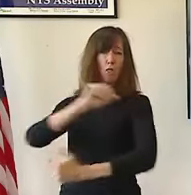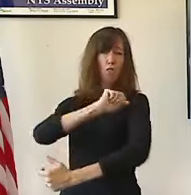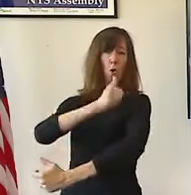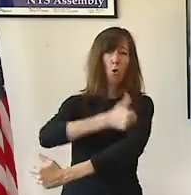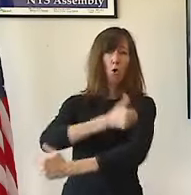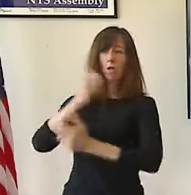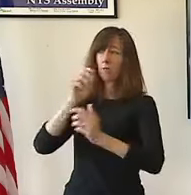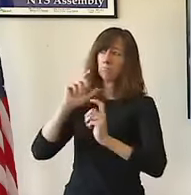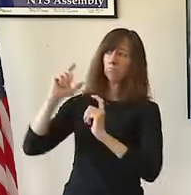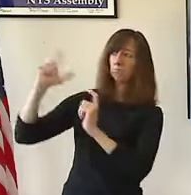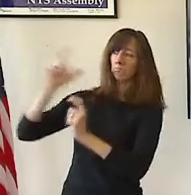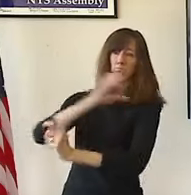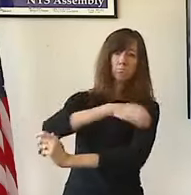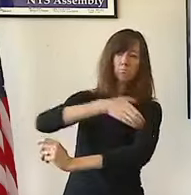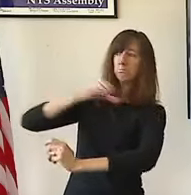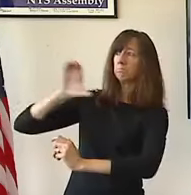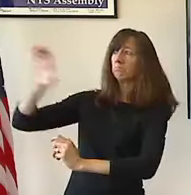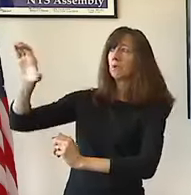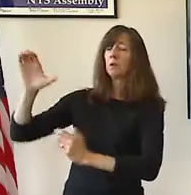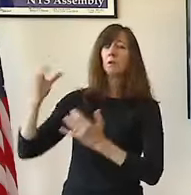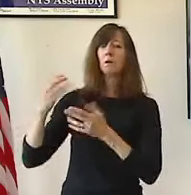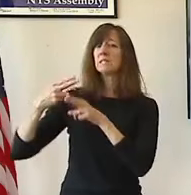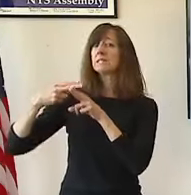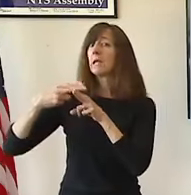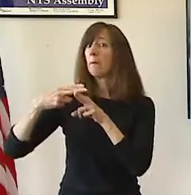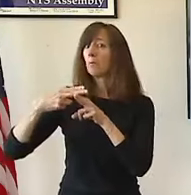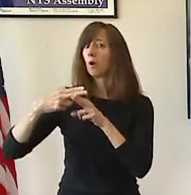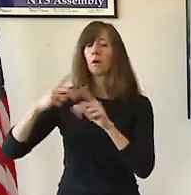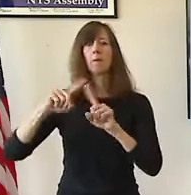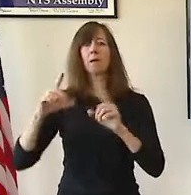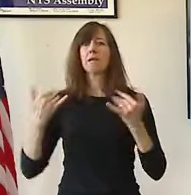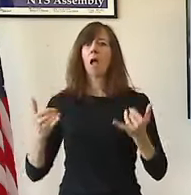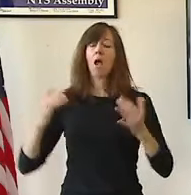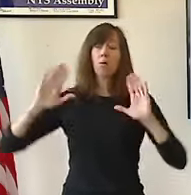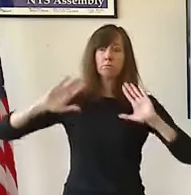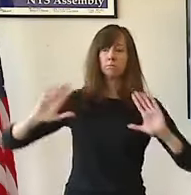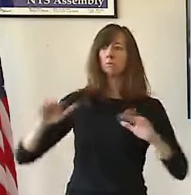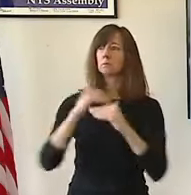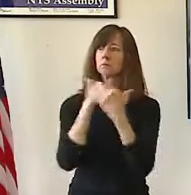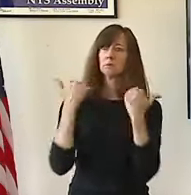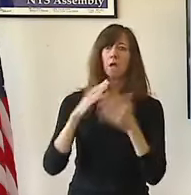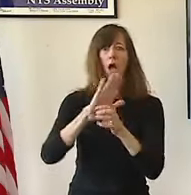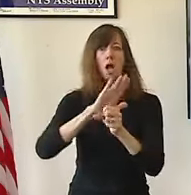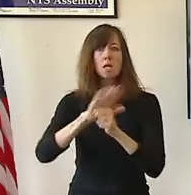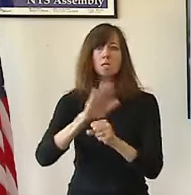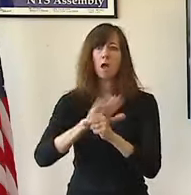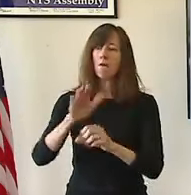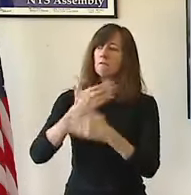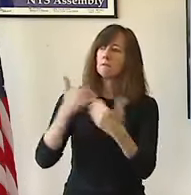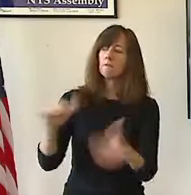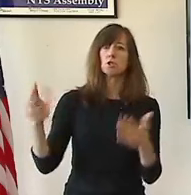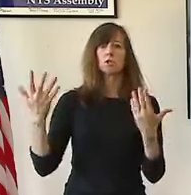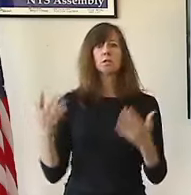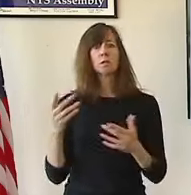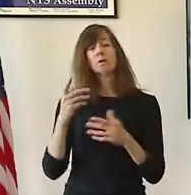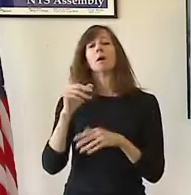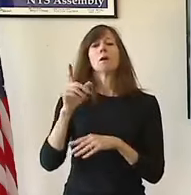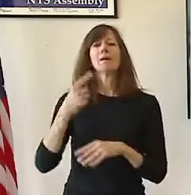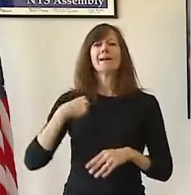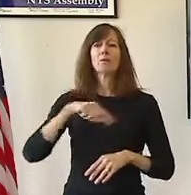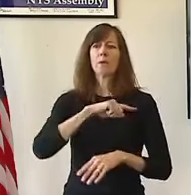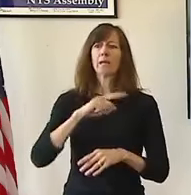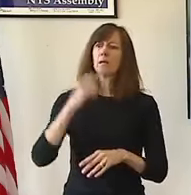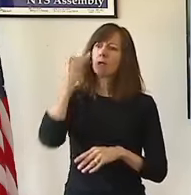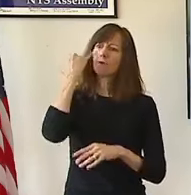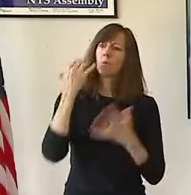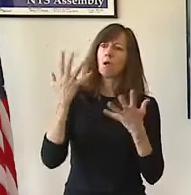was temporary, and it's time to turn it off. Going into this crisis, saying that you want to have that kind of authority in order to